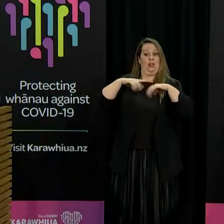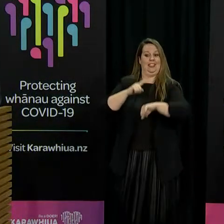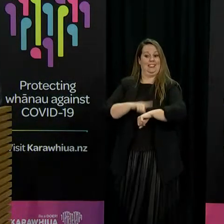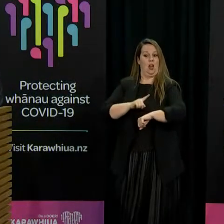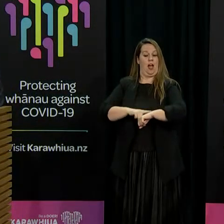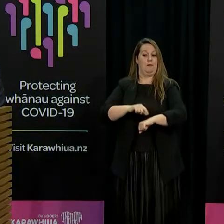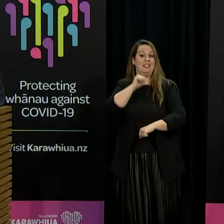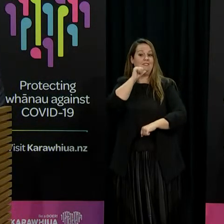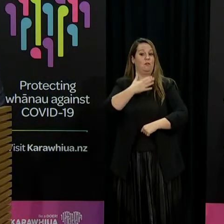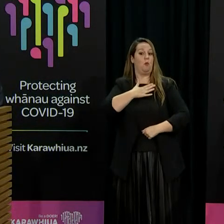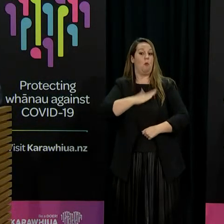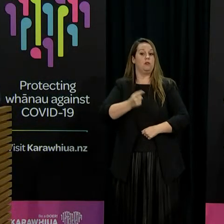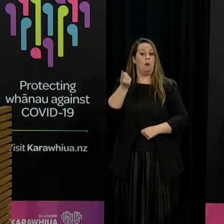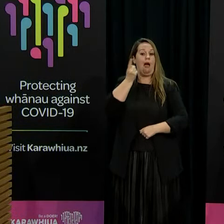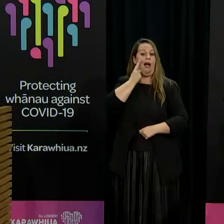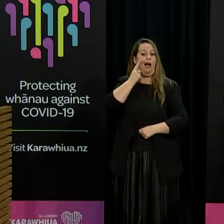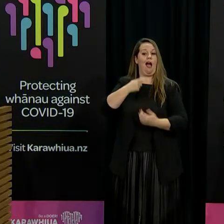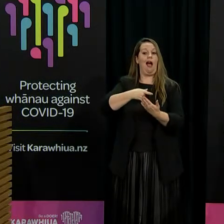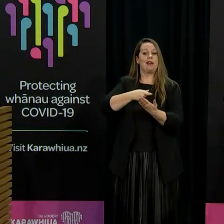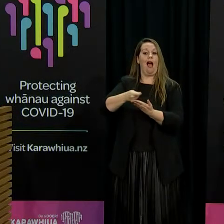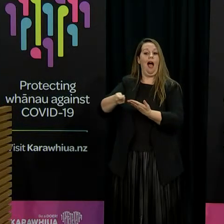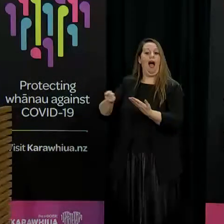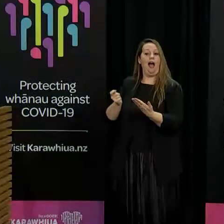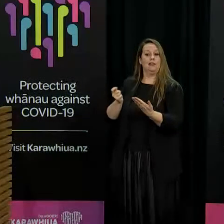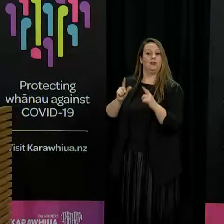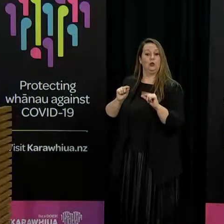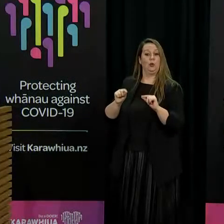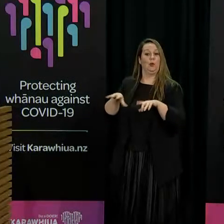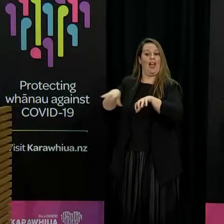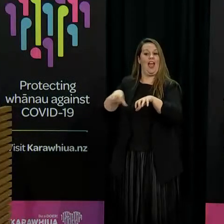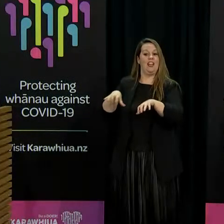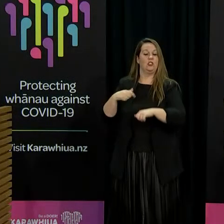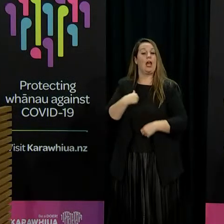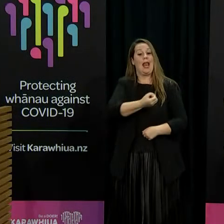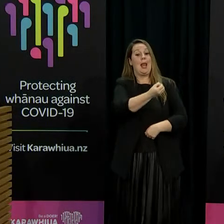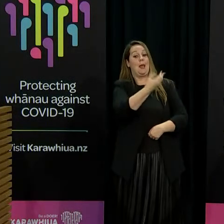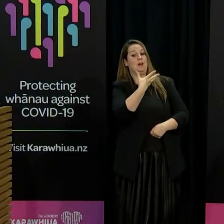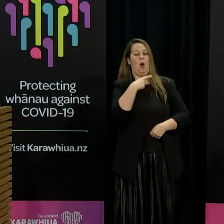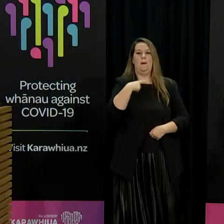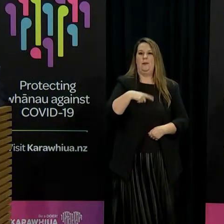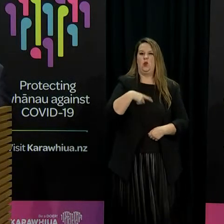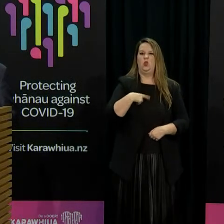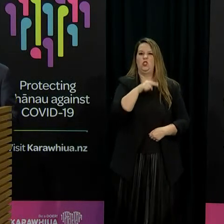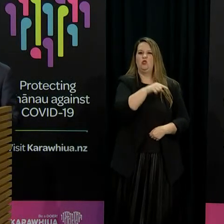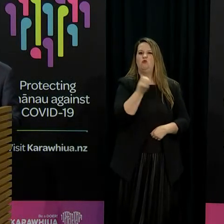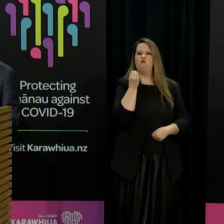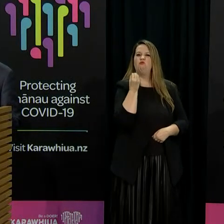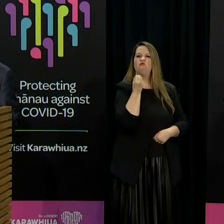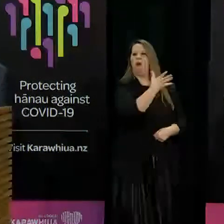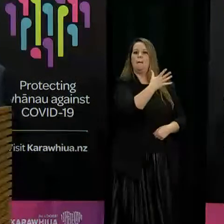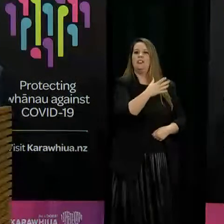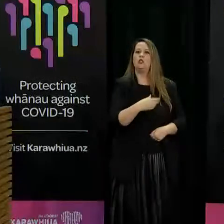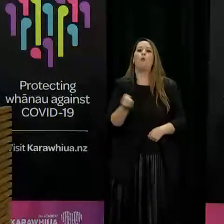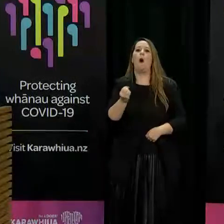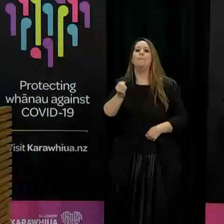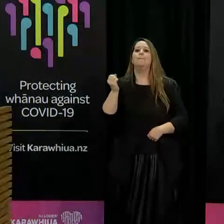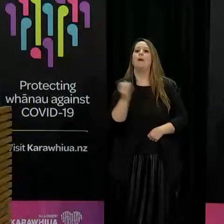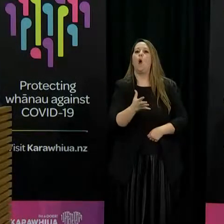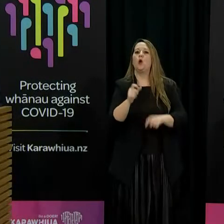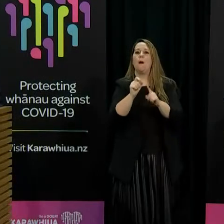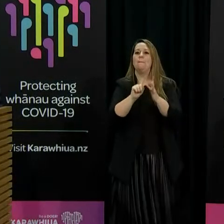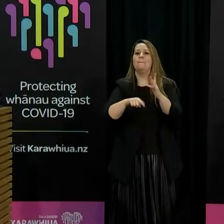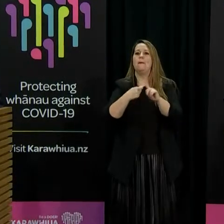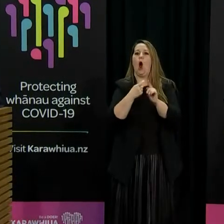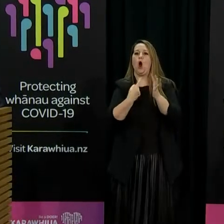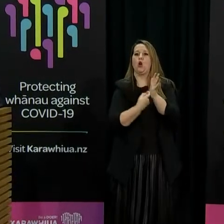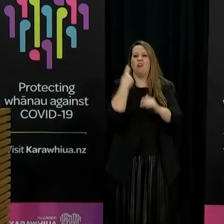of cards, please do let me know, because I have to say you've got a rubbish poker face. And with that, we'll open up for questions.